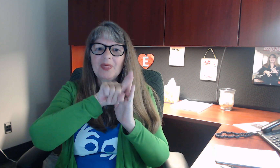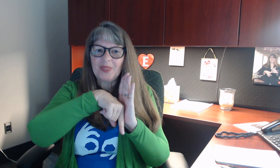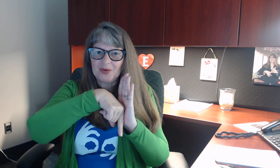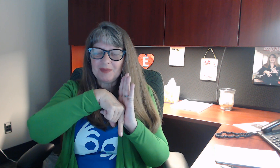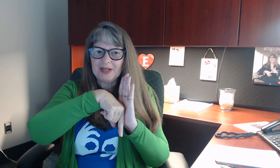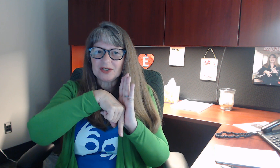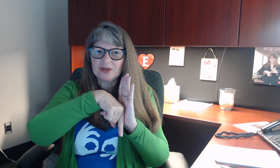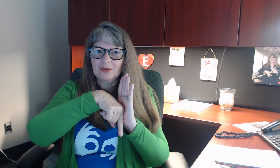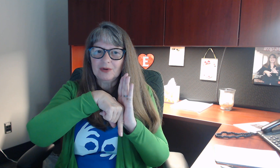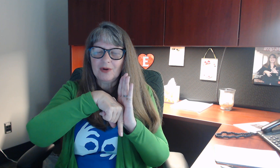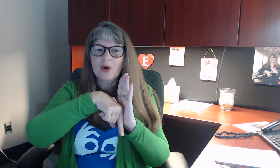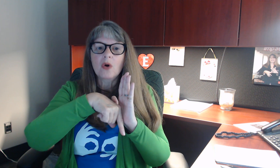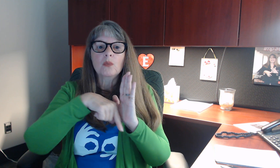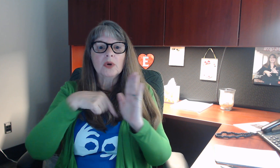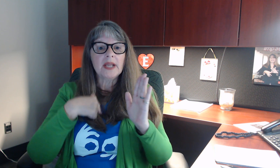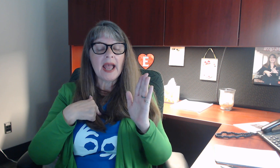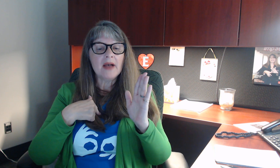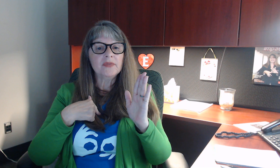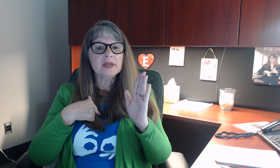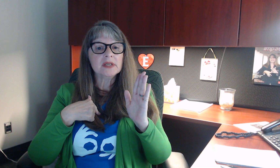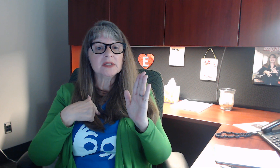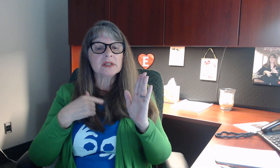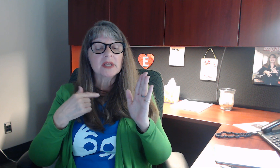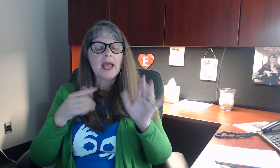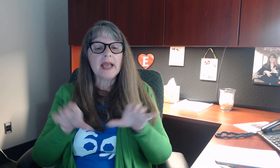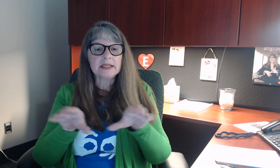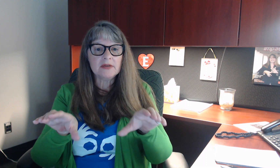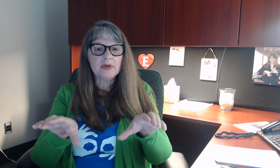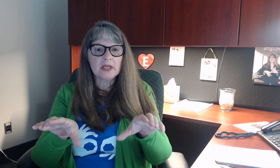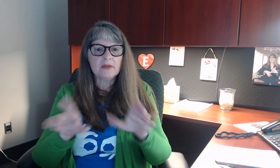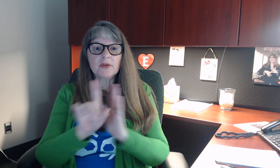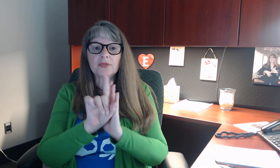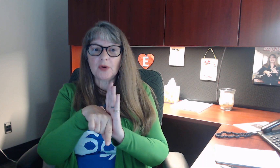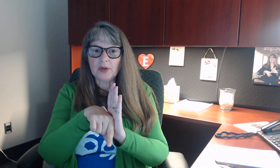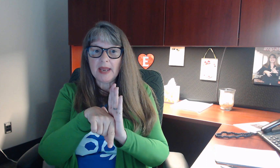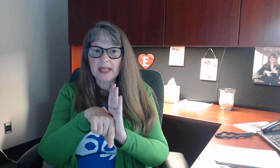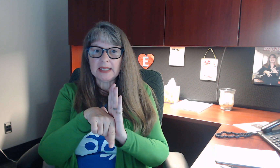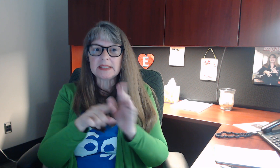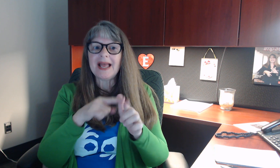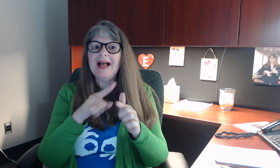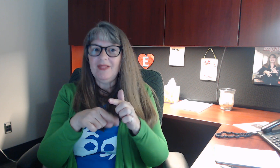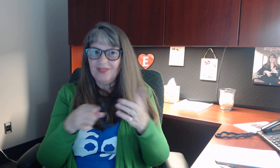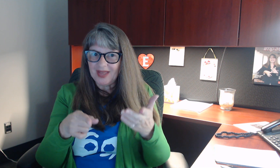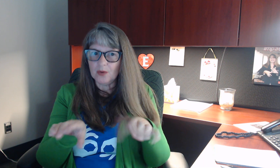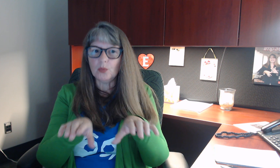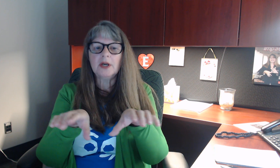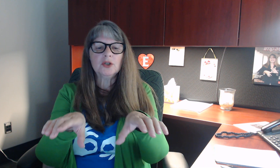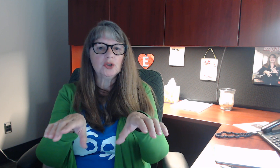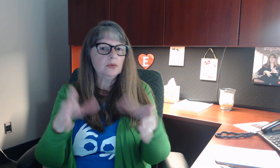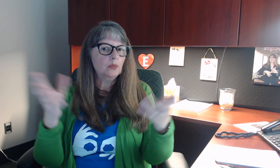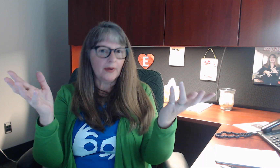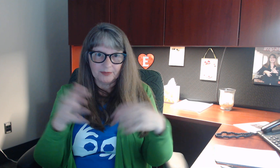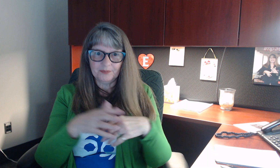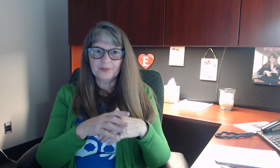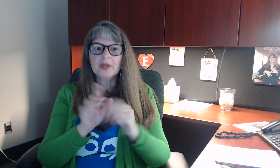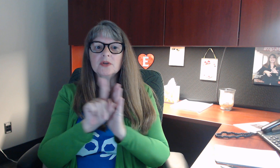30 minutes. We're going to have this activity for 30 minutes, and then we're going to do whatever. So